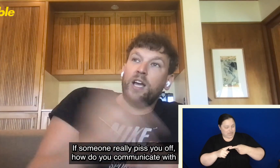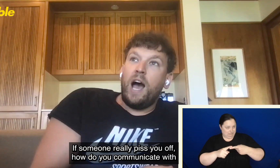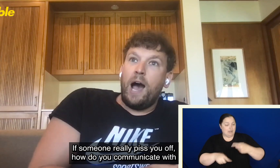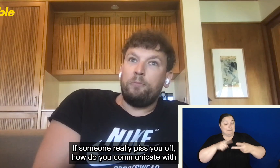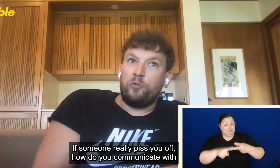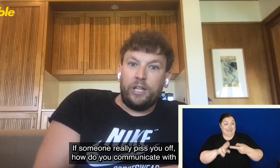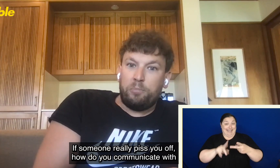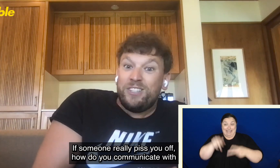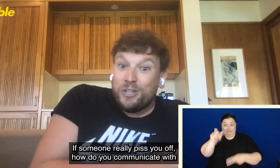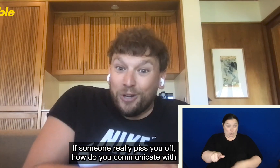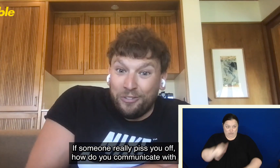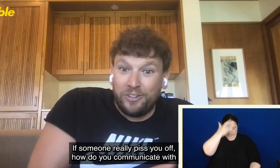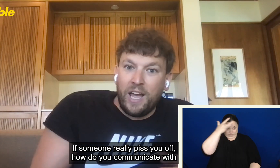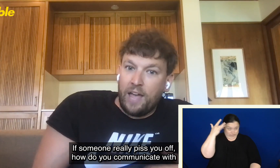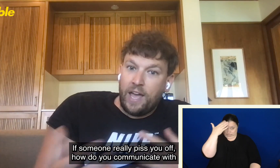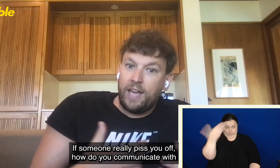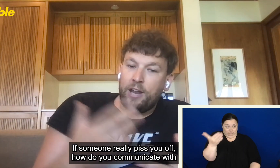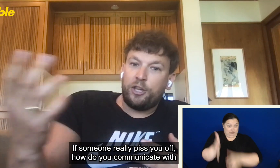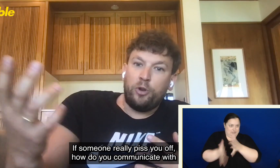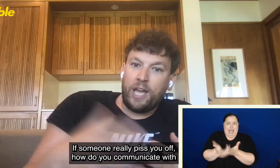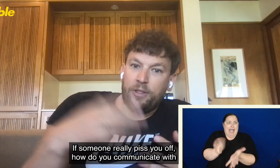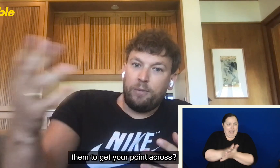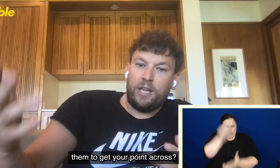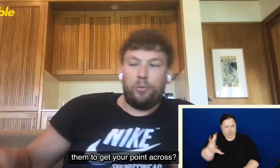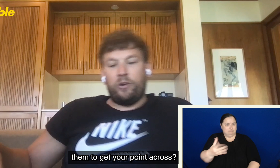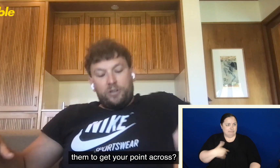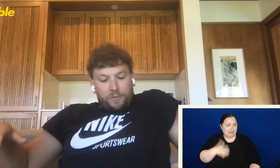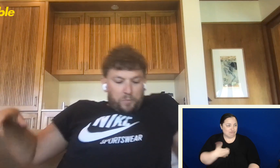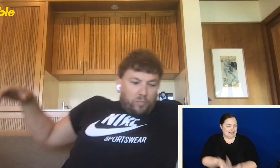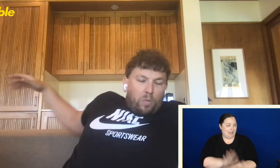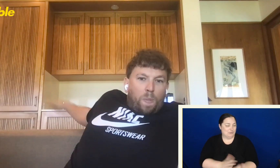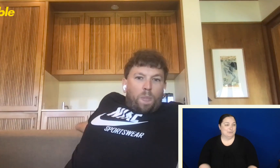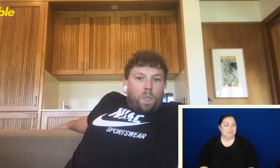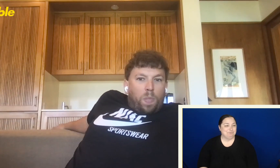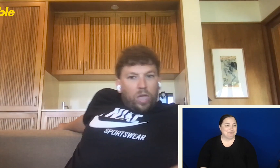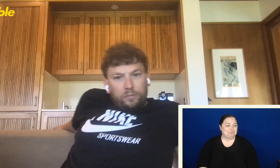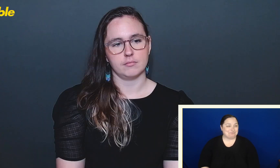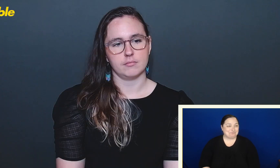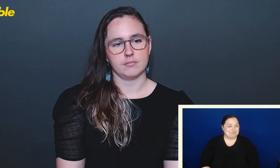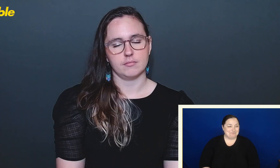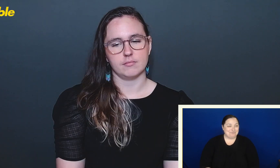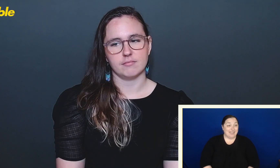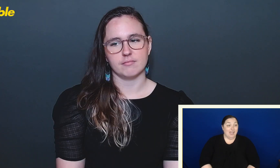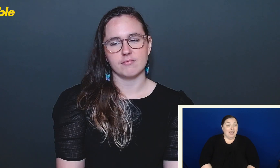someone really pisses you off, and how do you communicate with them to get your point across?